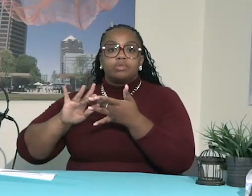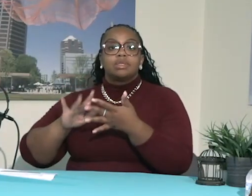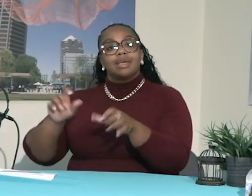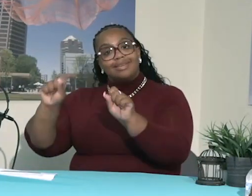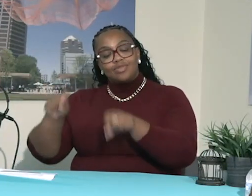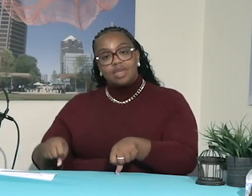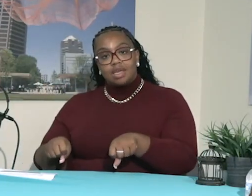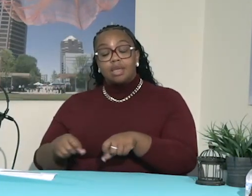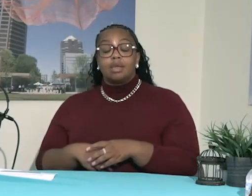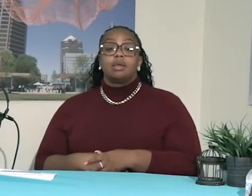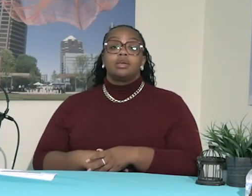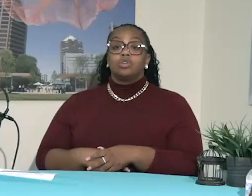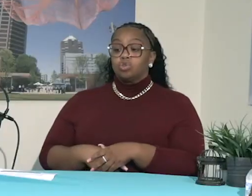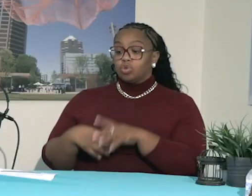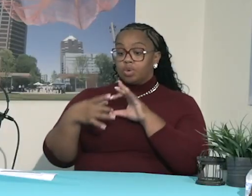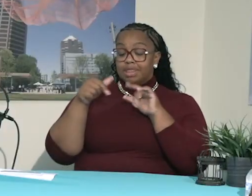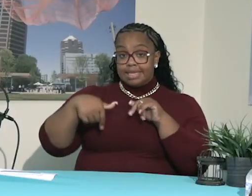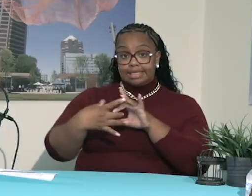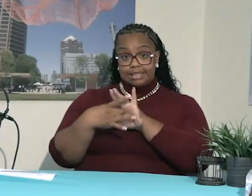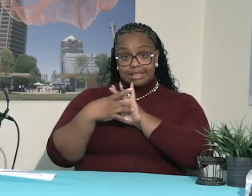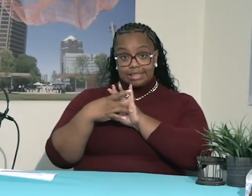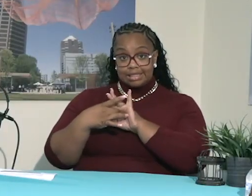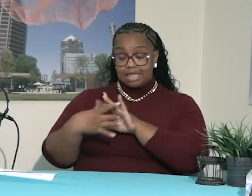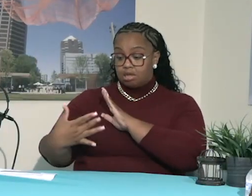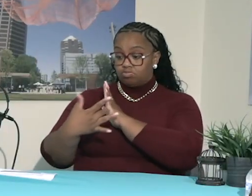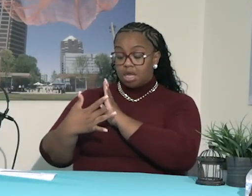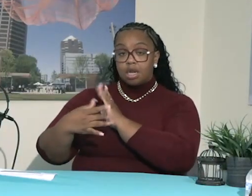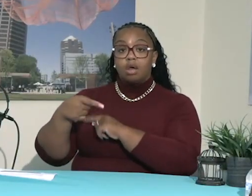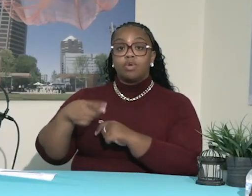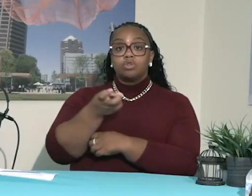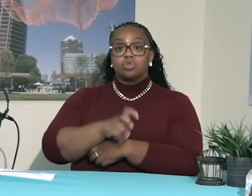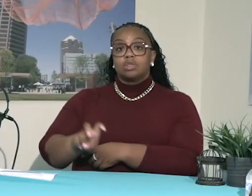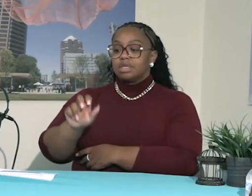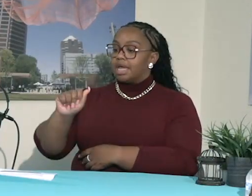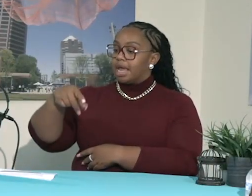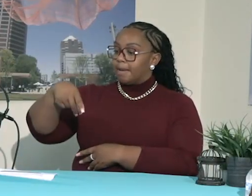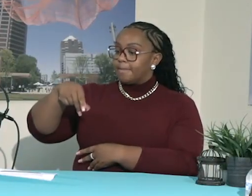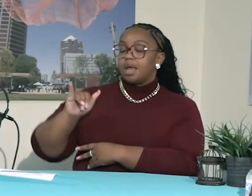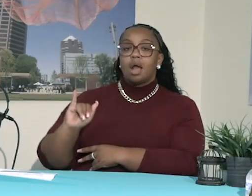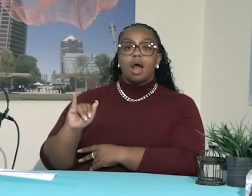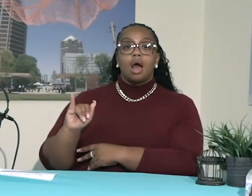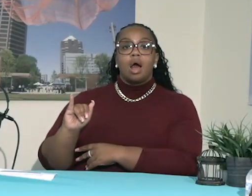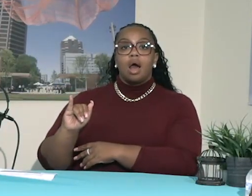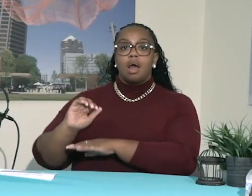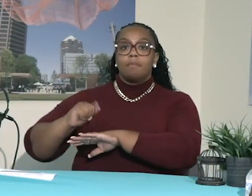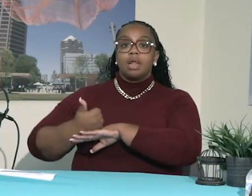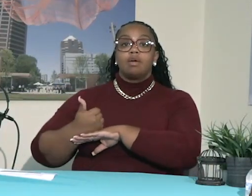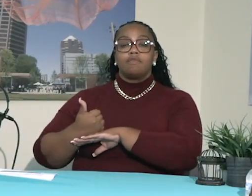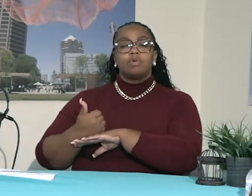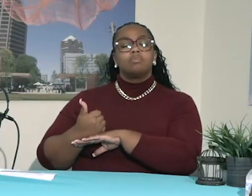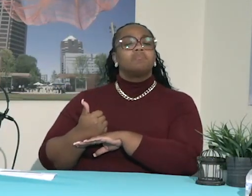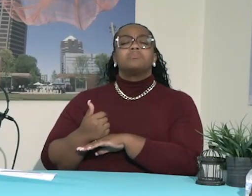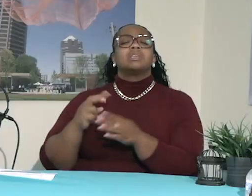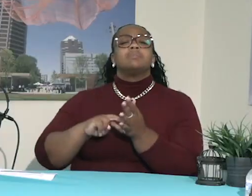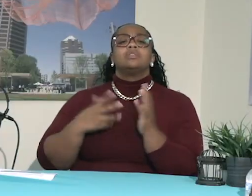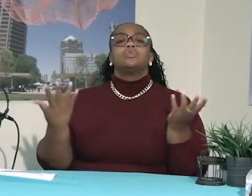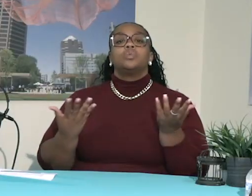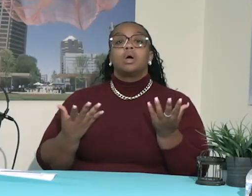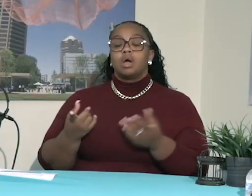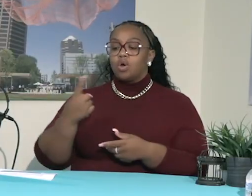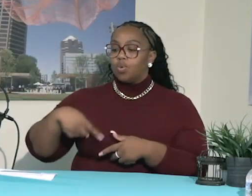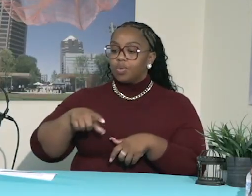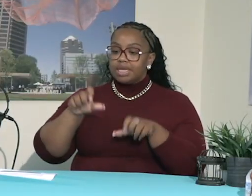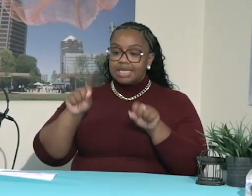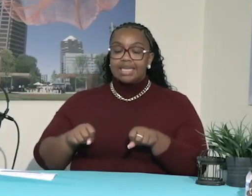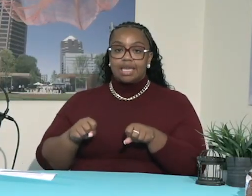an API platform, which will allow it to integrate into any software So you can log into a website and have